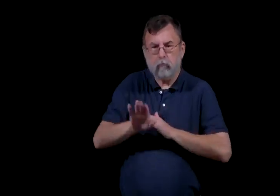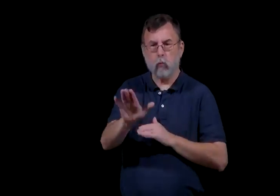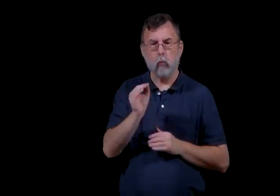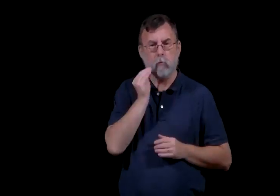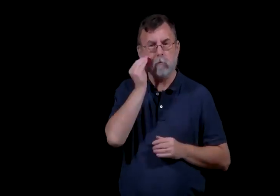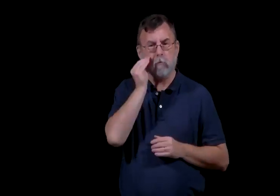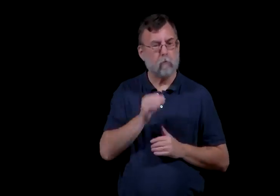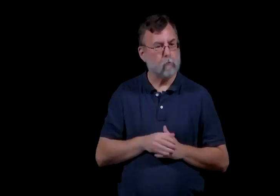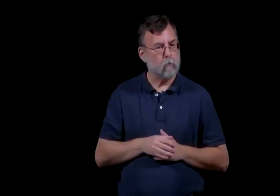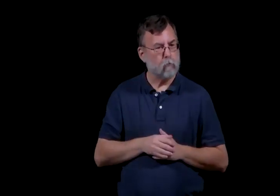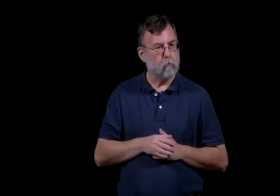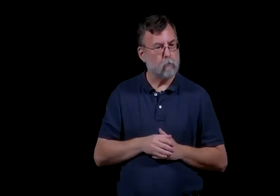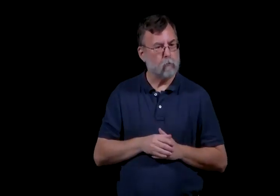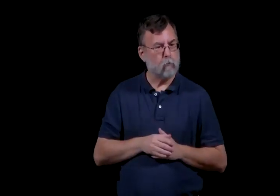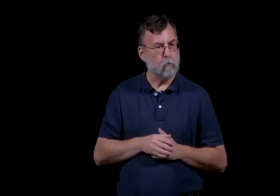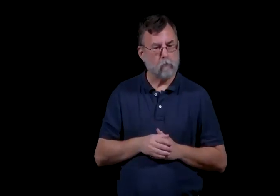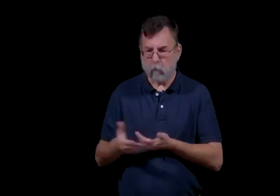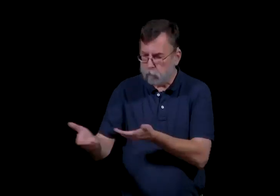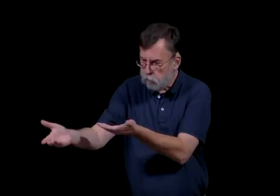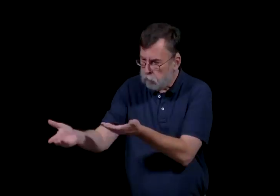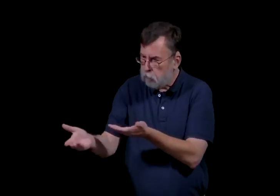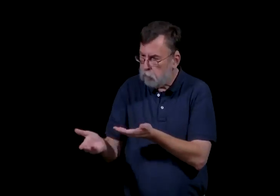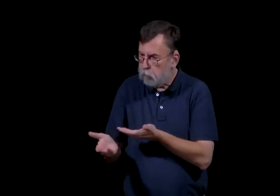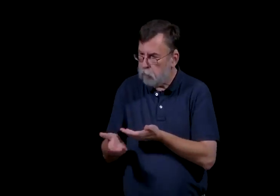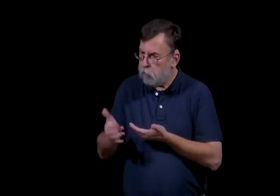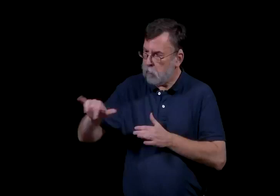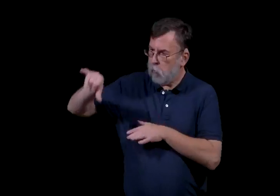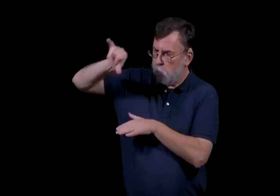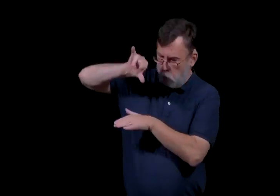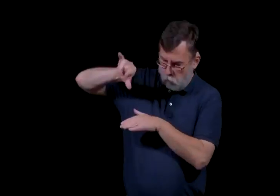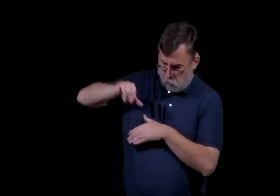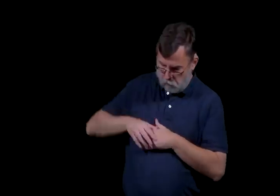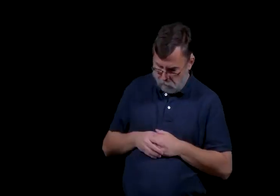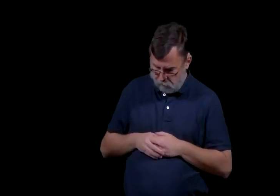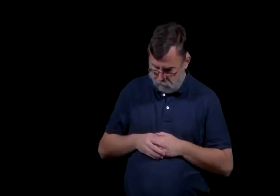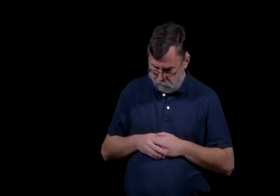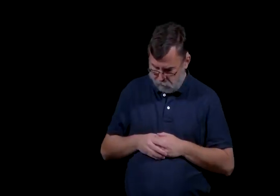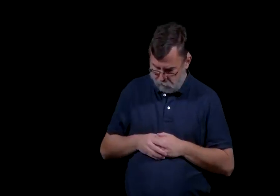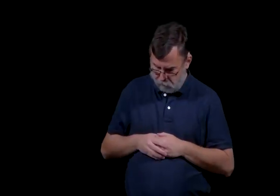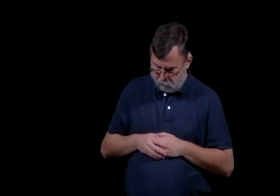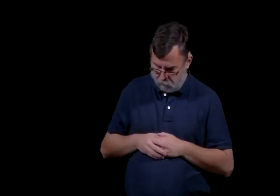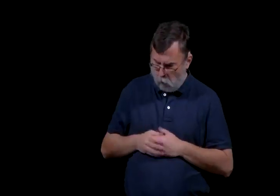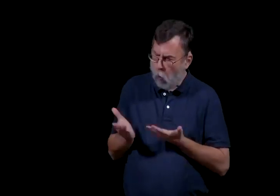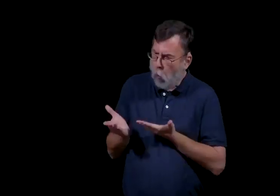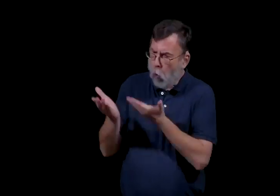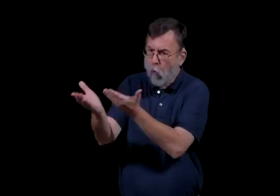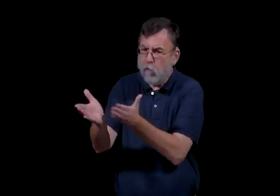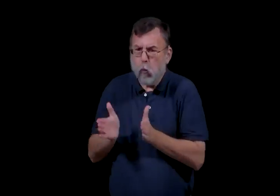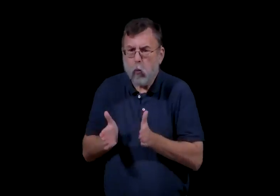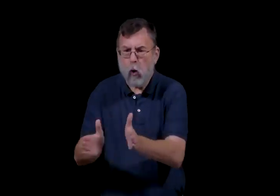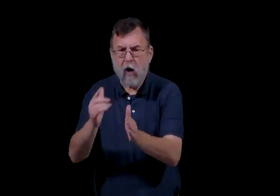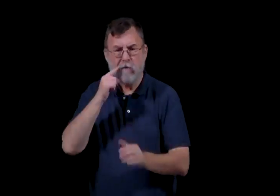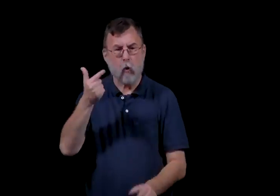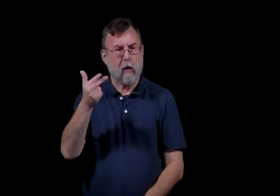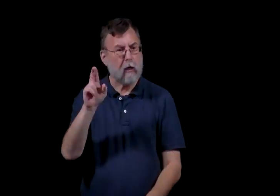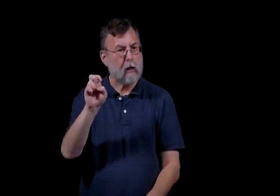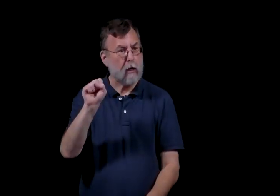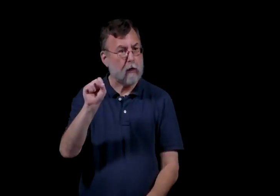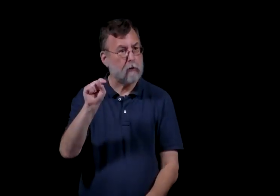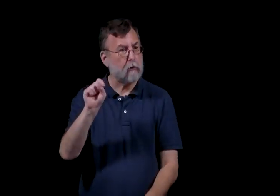means you're welcome into my home. I'm not going to shun you away. I'm welcome you as an honored